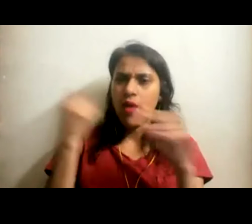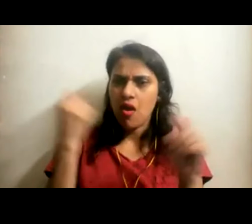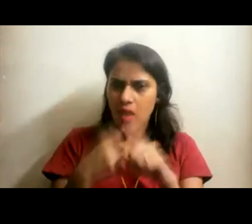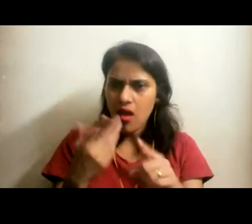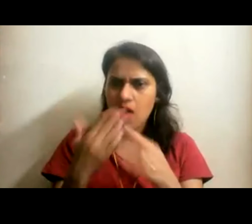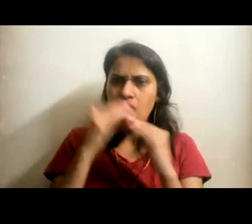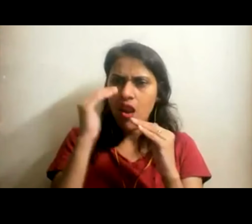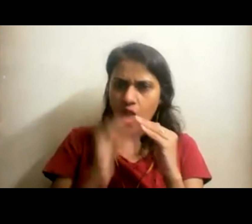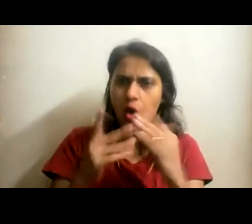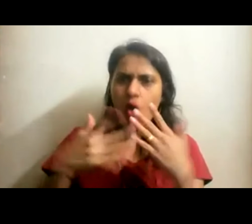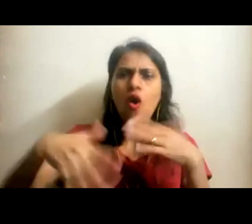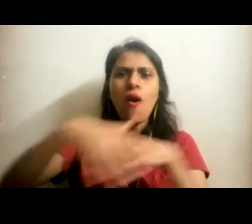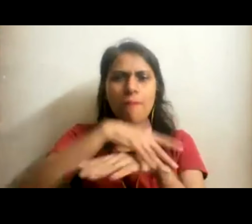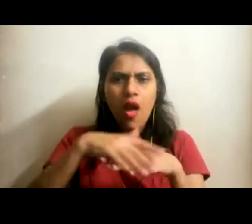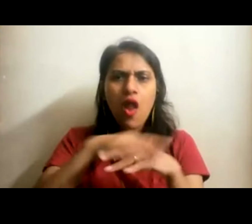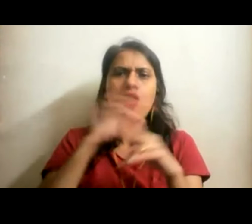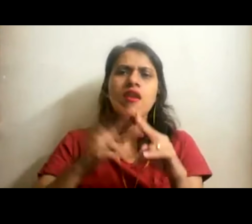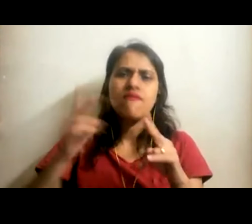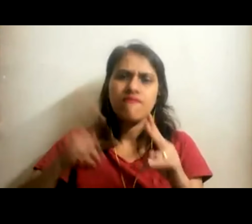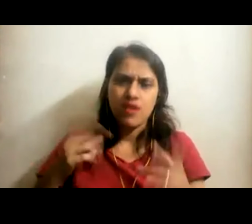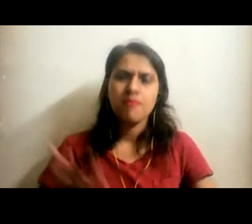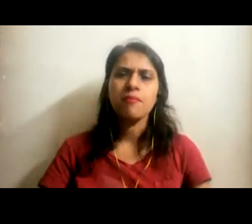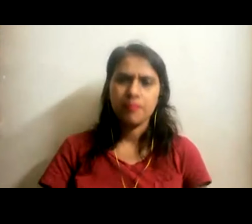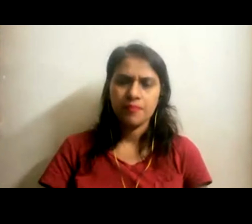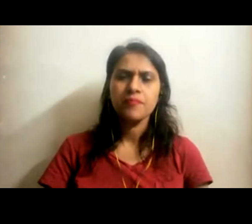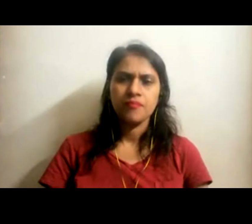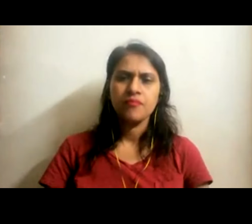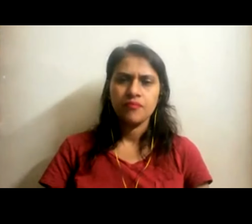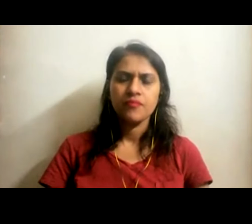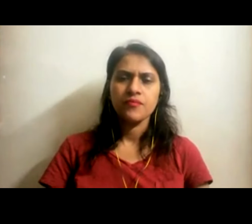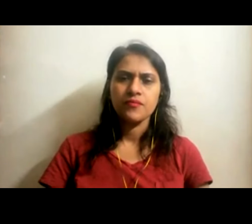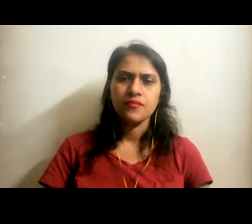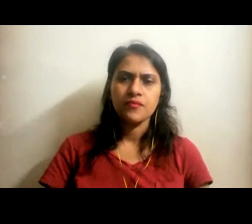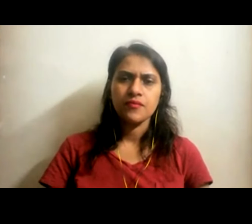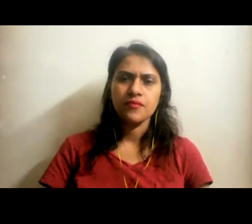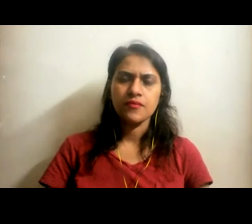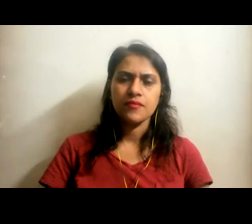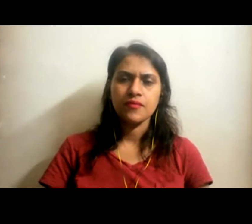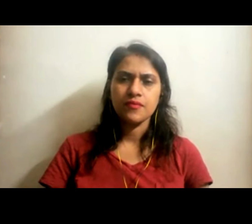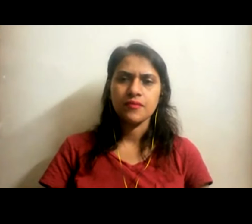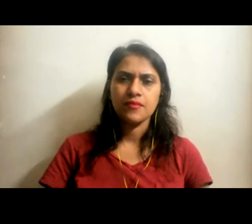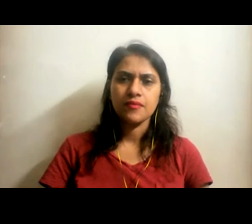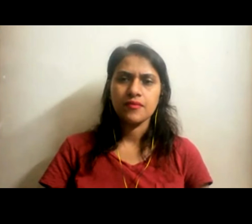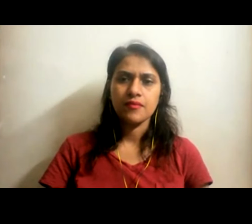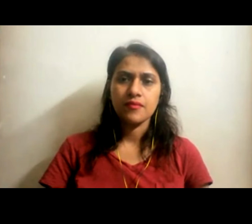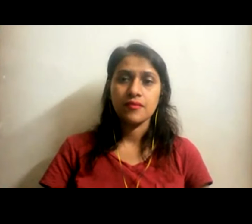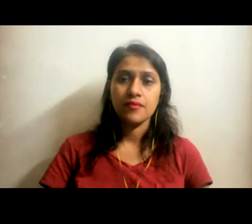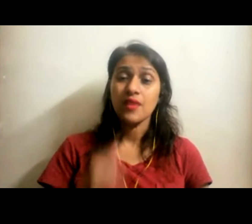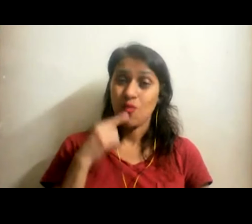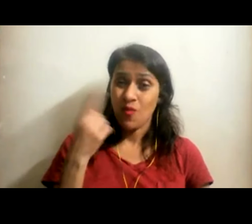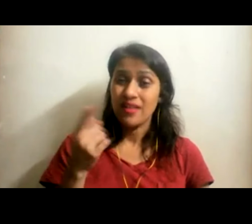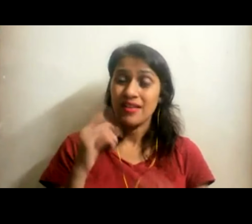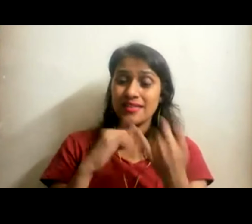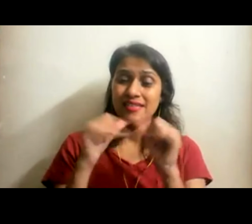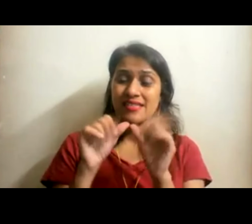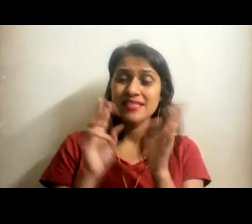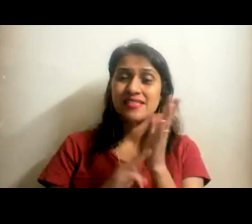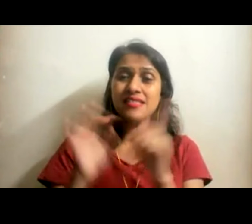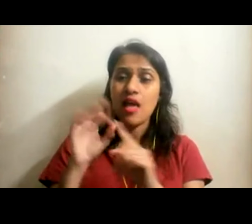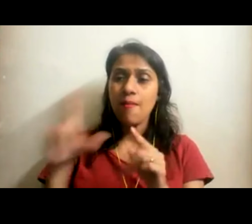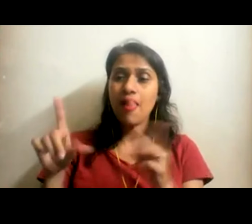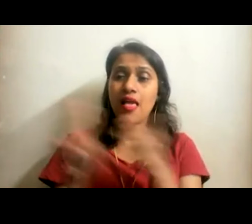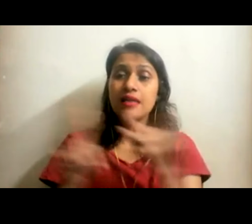challenges? If you do that with the same sample, then it would be a panel study. I said it would be a time series if you did it with a set